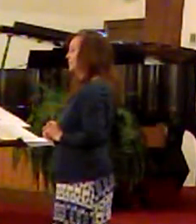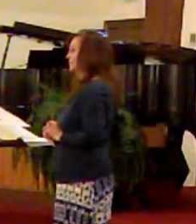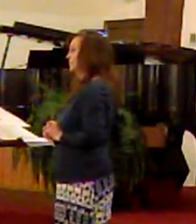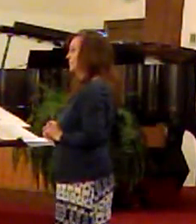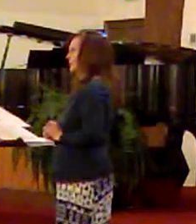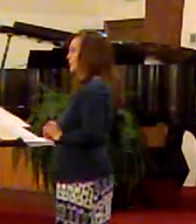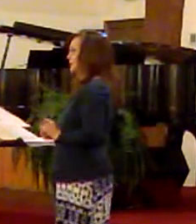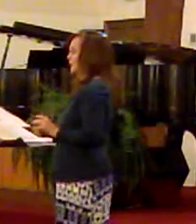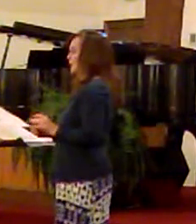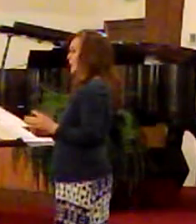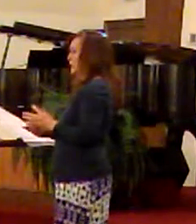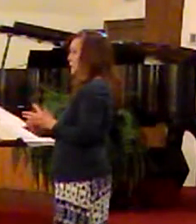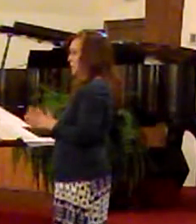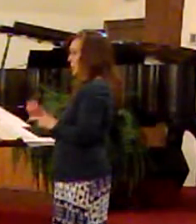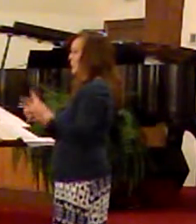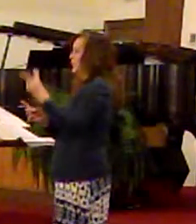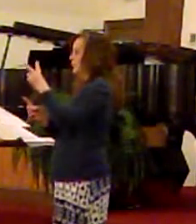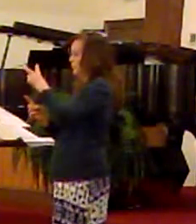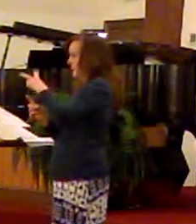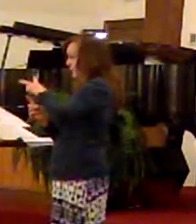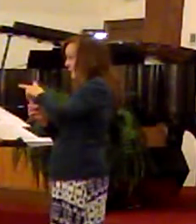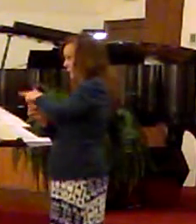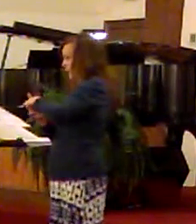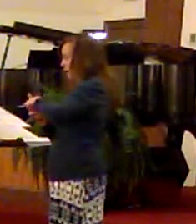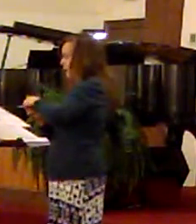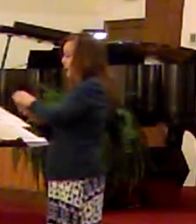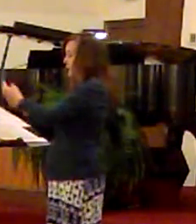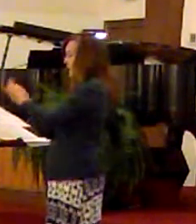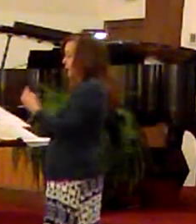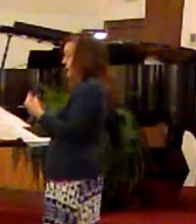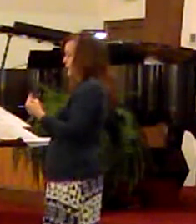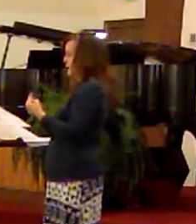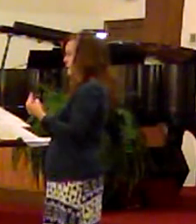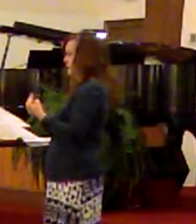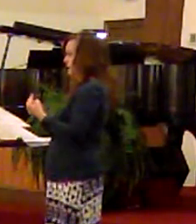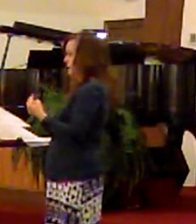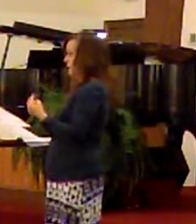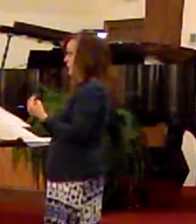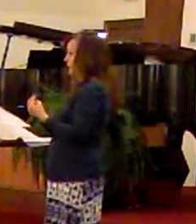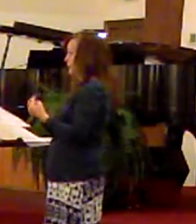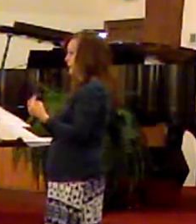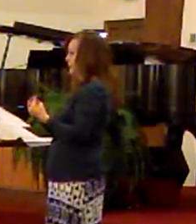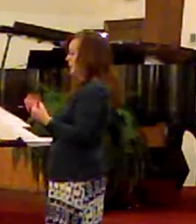Through application of the Bible comes godliness and more knowledge.